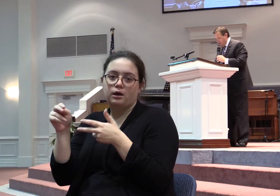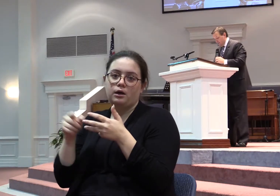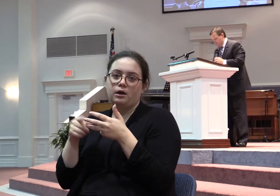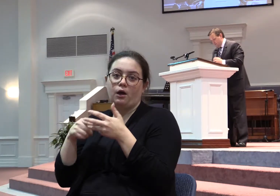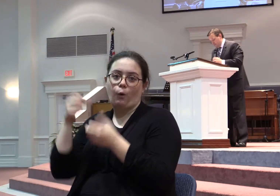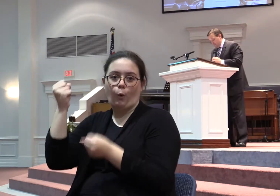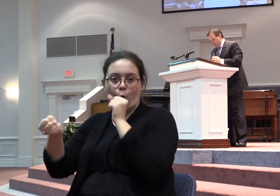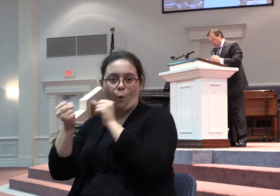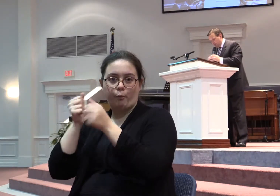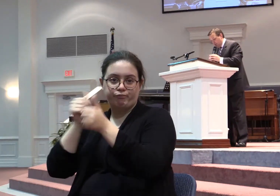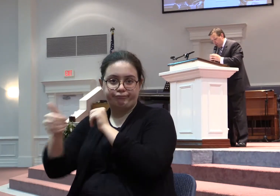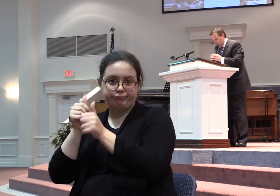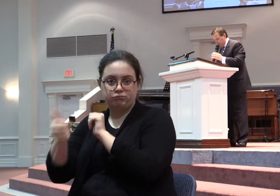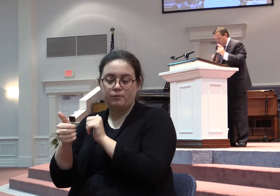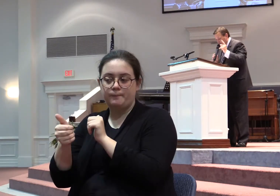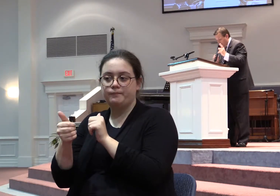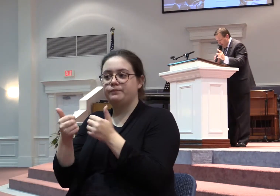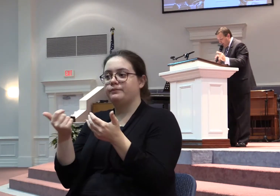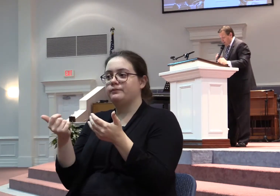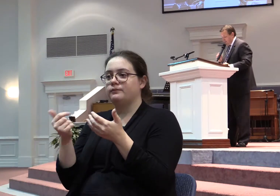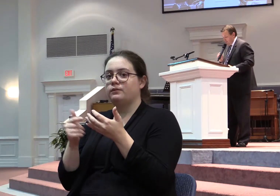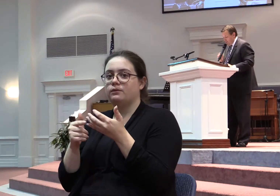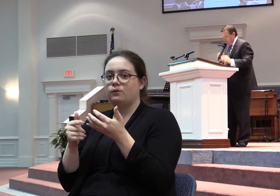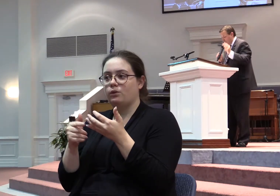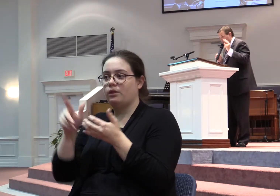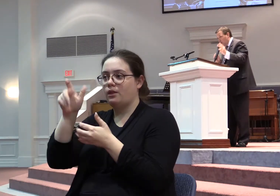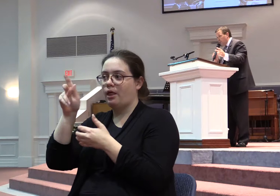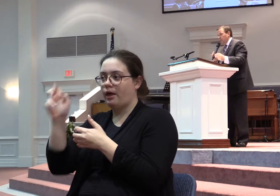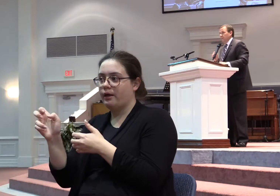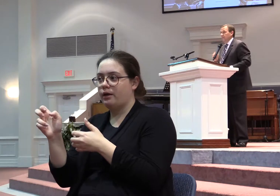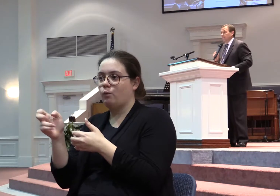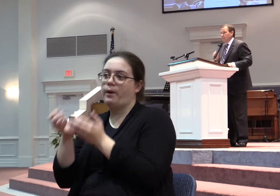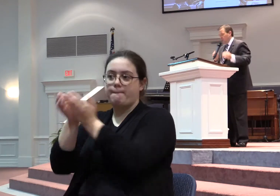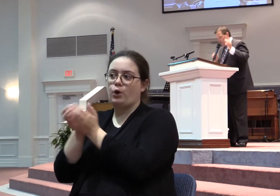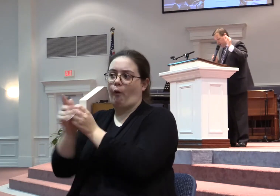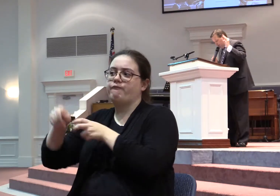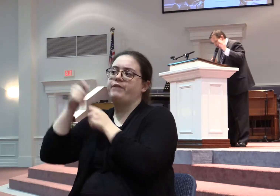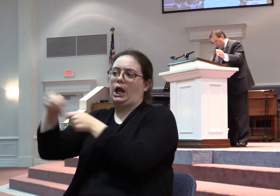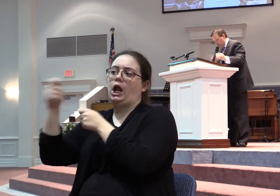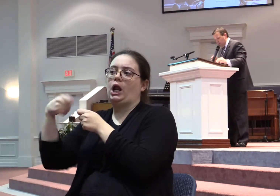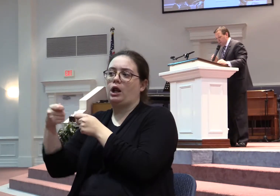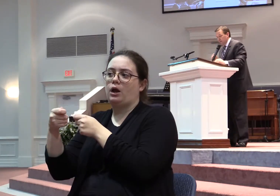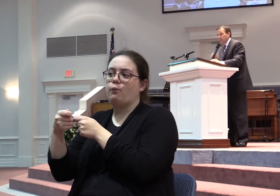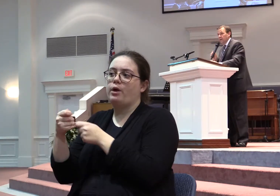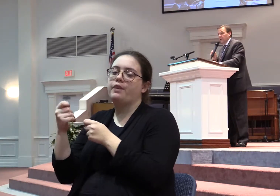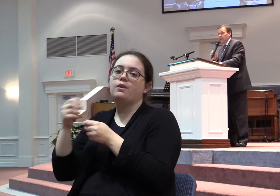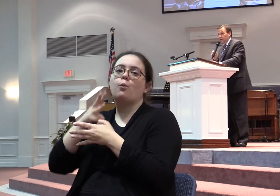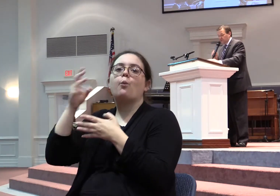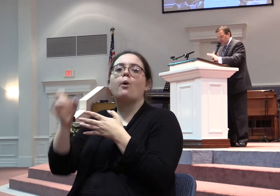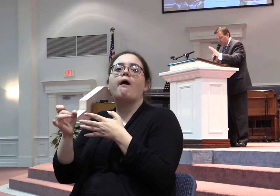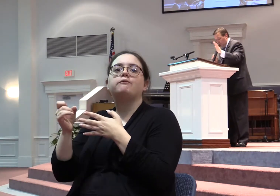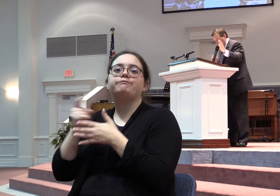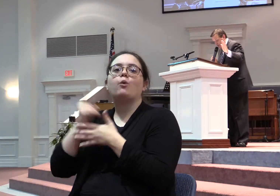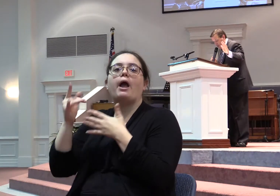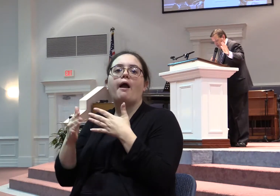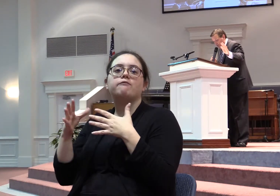NASCAR. The church competes with the lake, with boating, with weekend getaways. Right. And there's